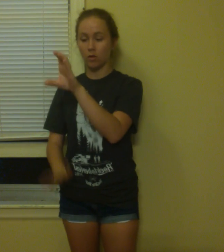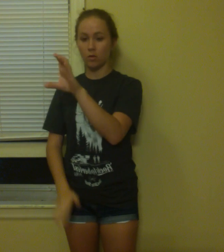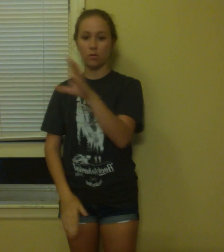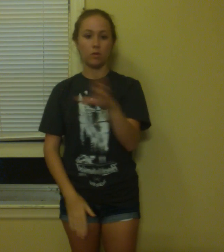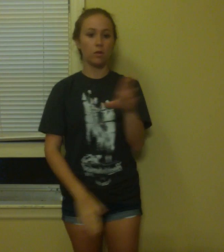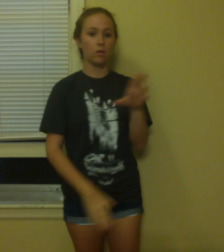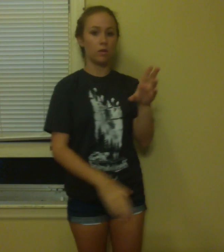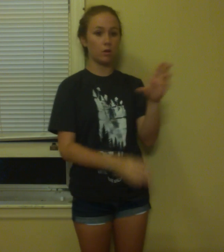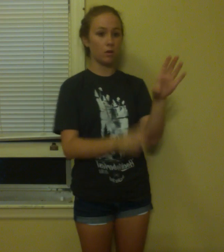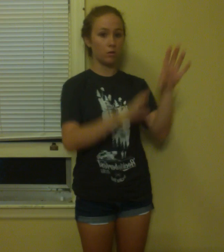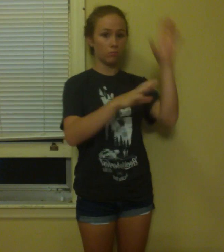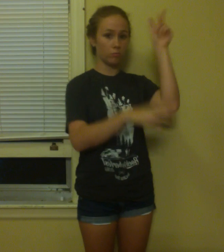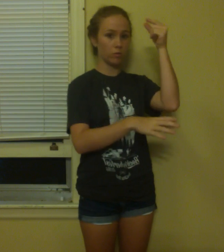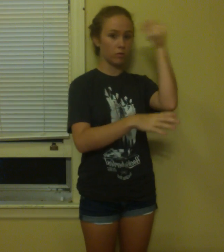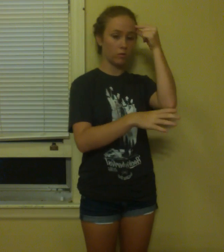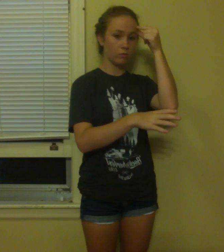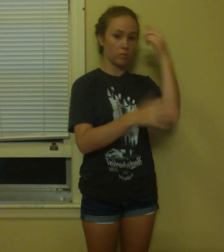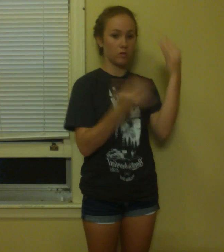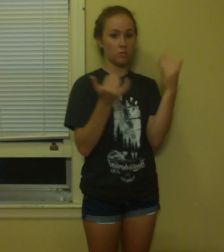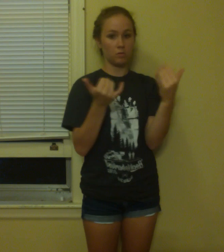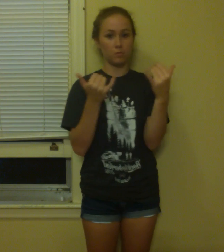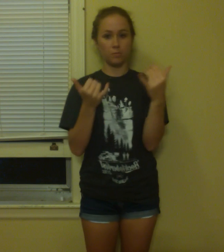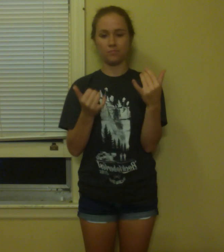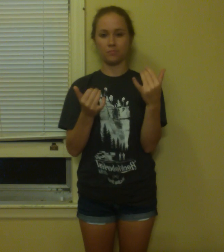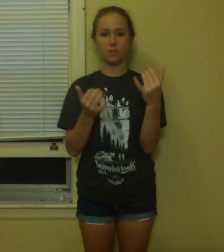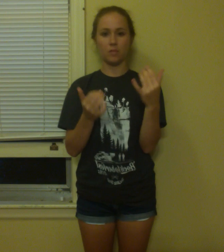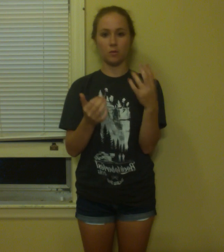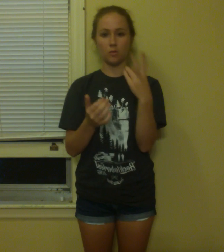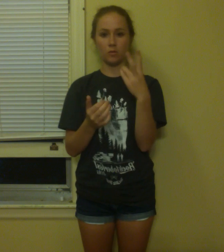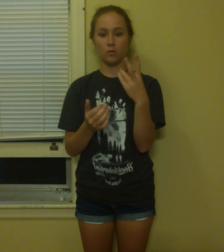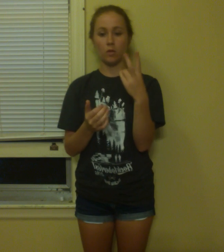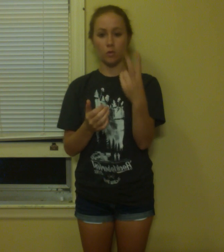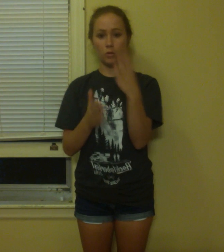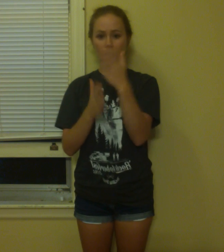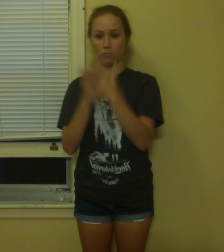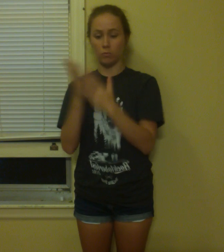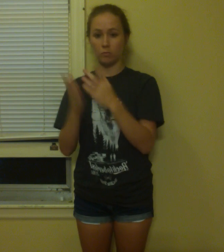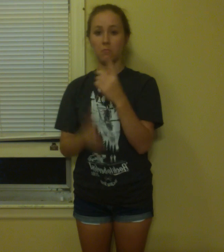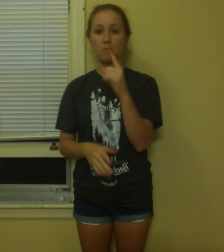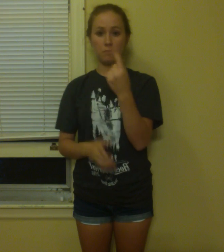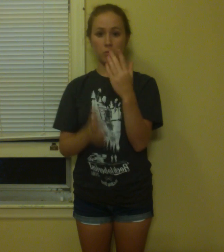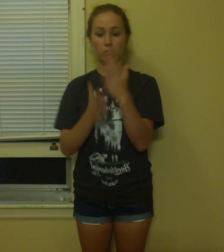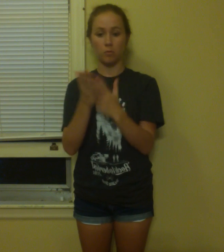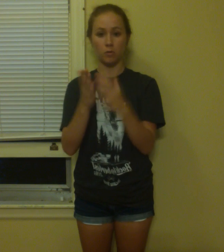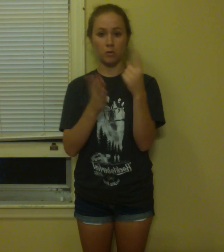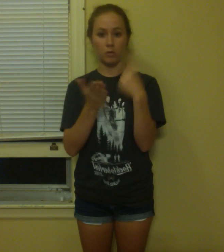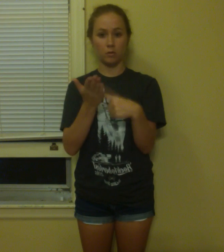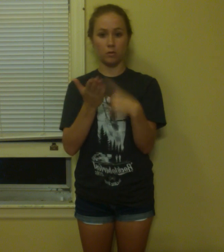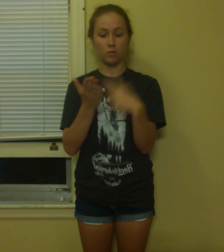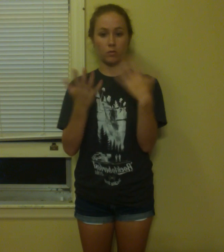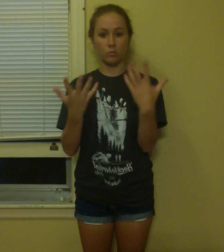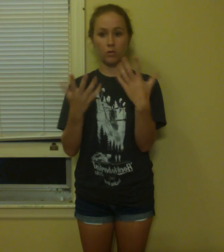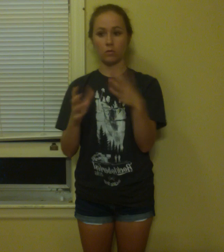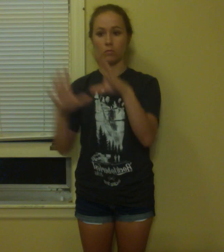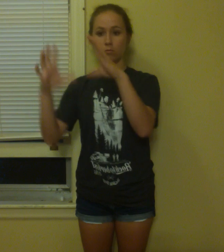could possibly cram it all into 10 minutes or less. Session 1 here, we're going to take a look at basically the 3 branches of government. The